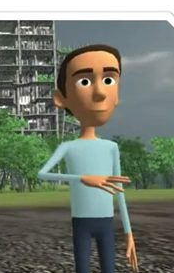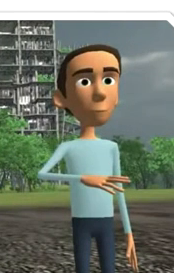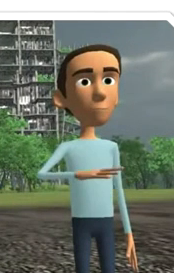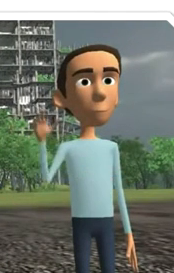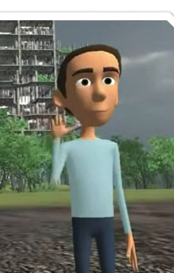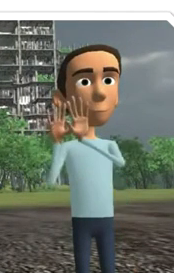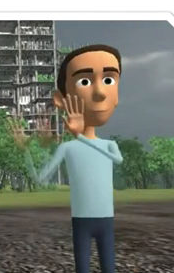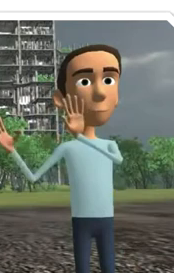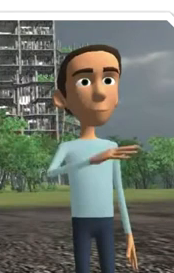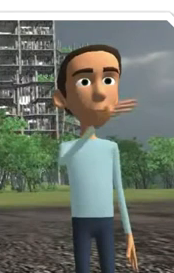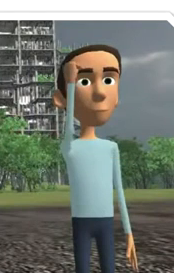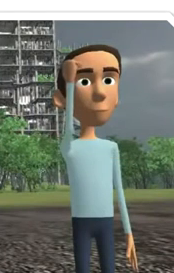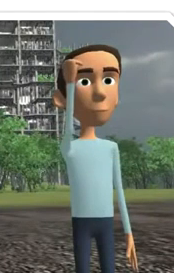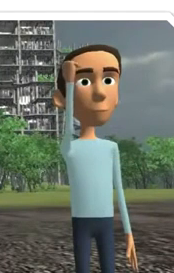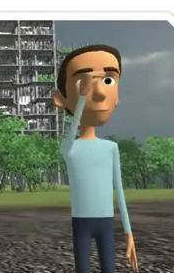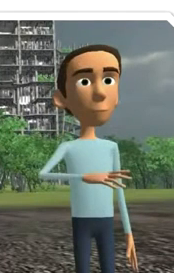So,